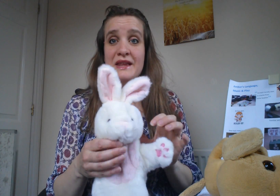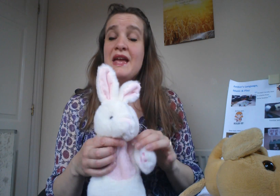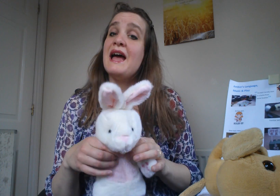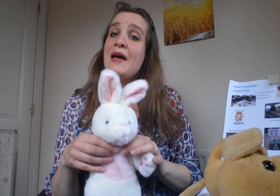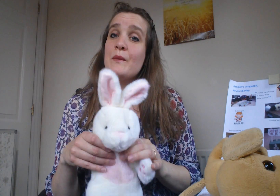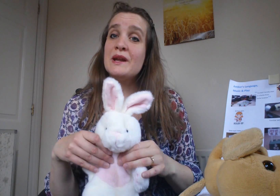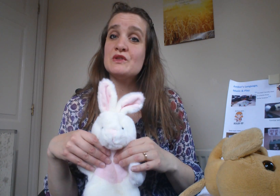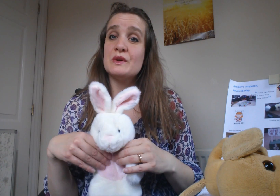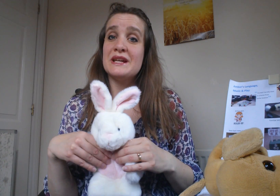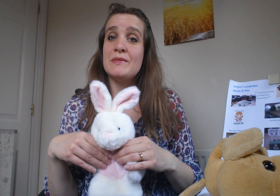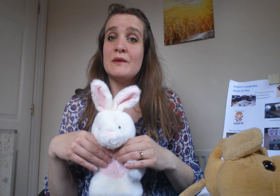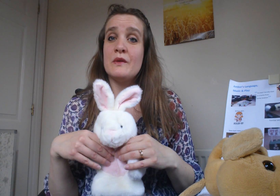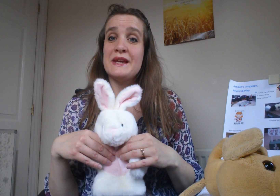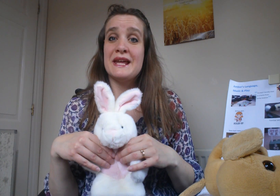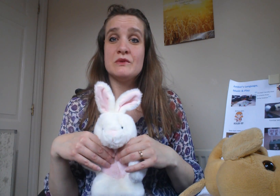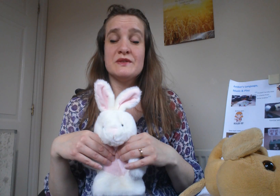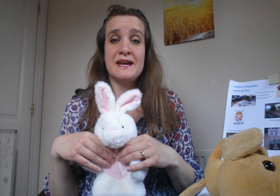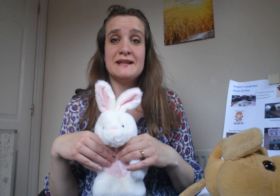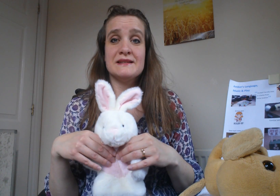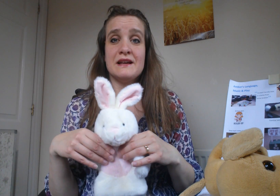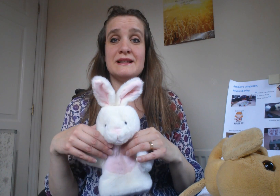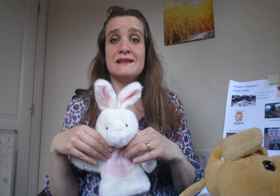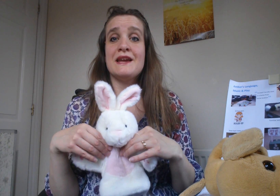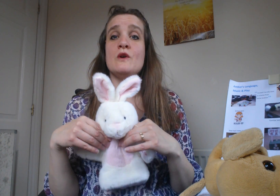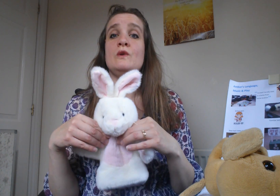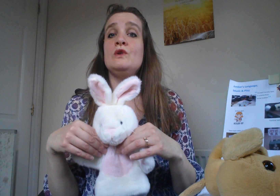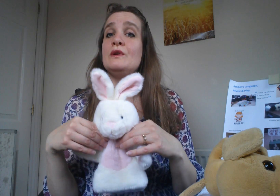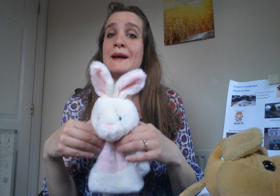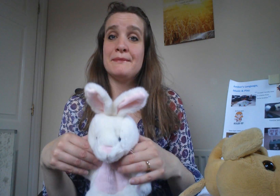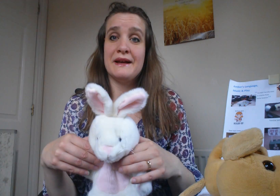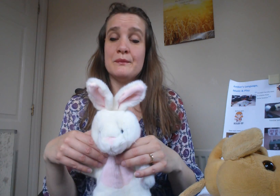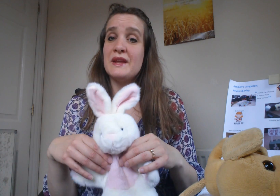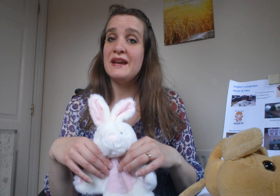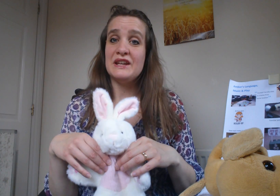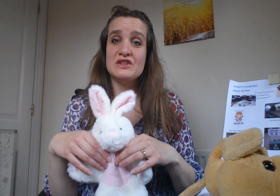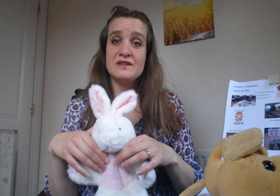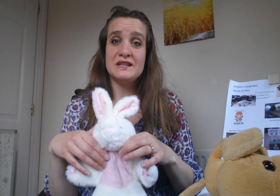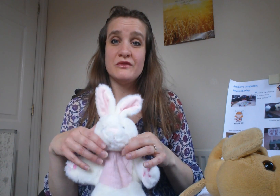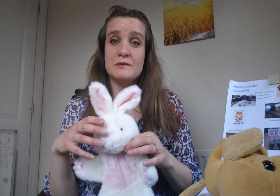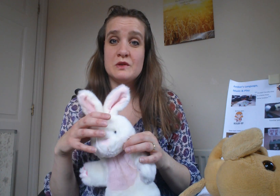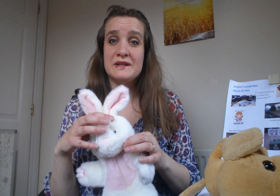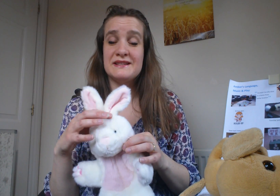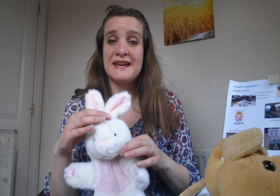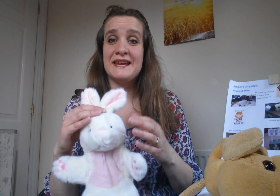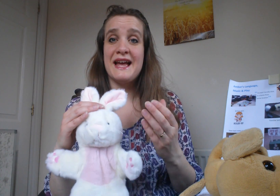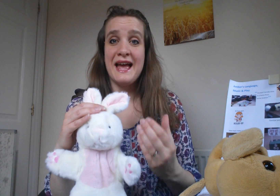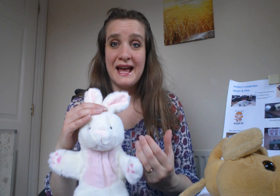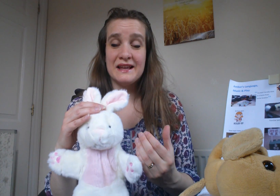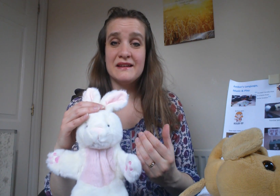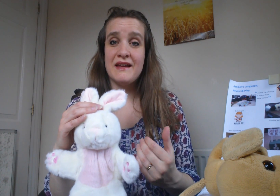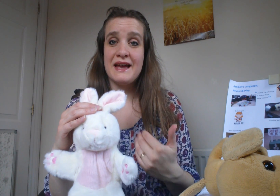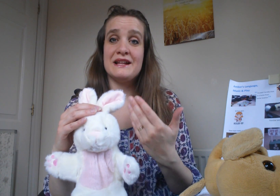lapin, and then when I'm talking about what the animal says, I say le lapin. It's just the difference between saying a and